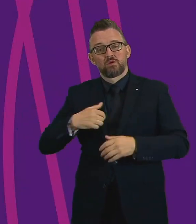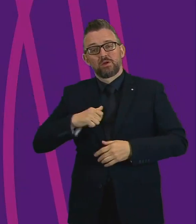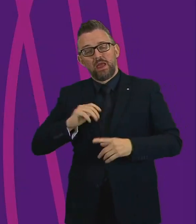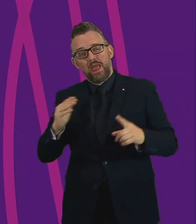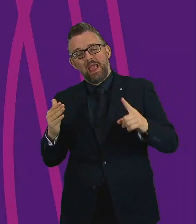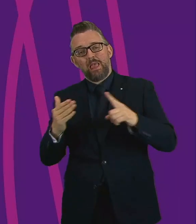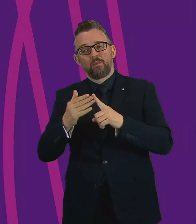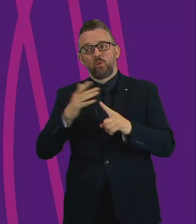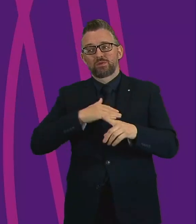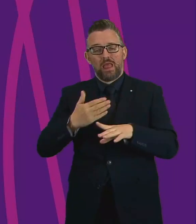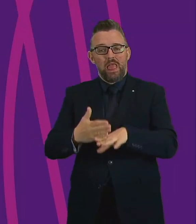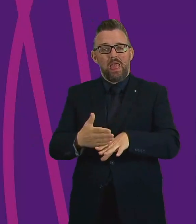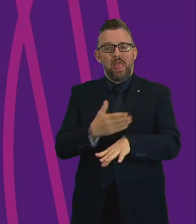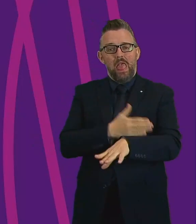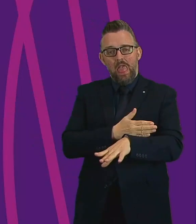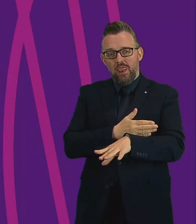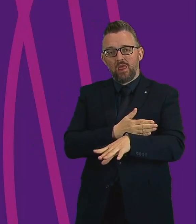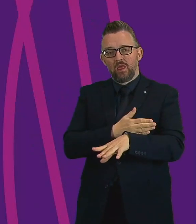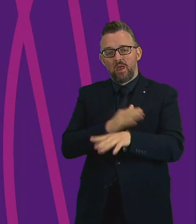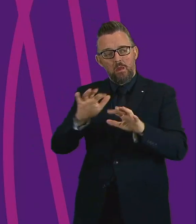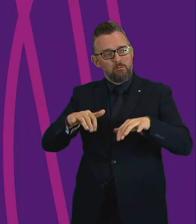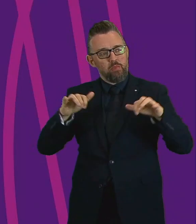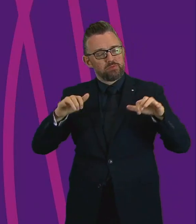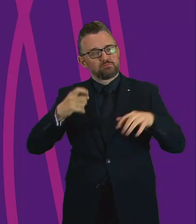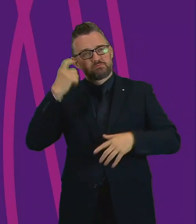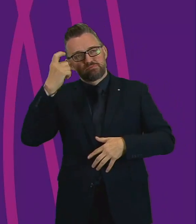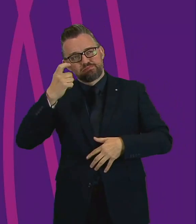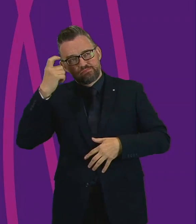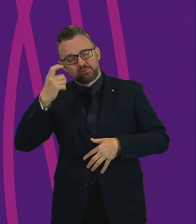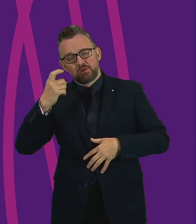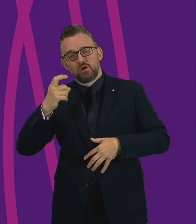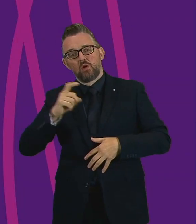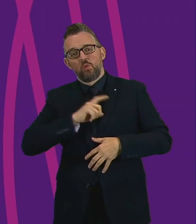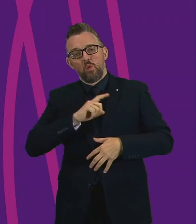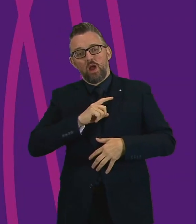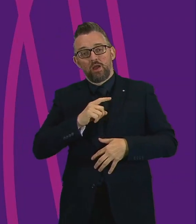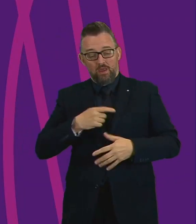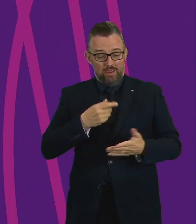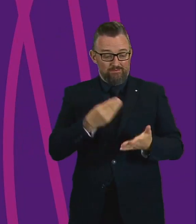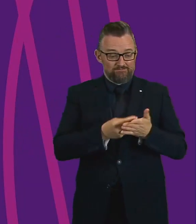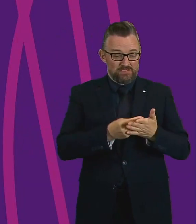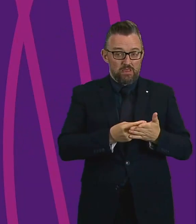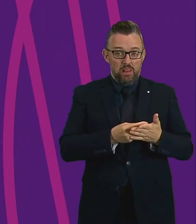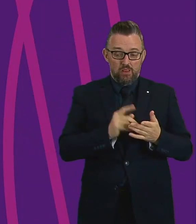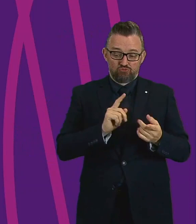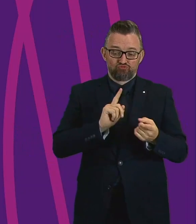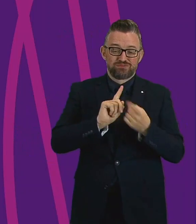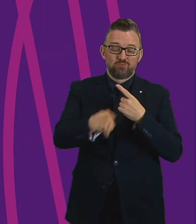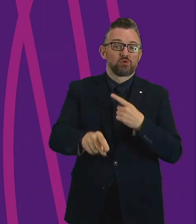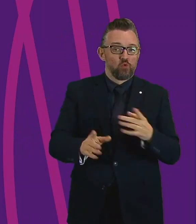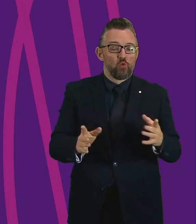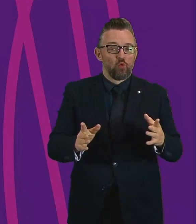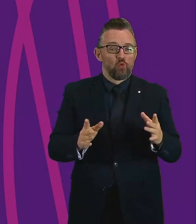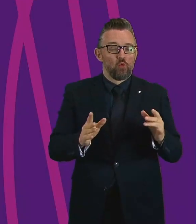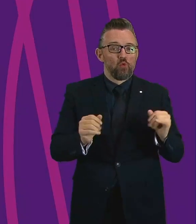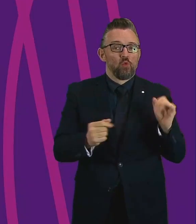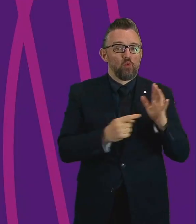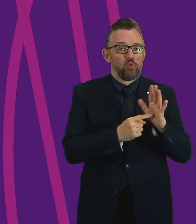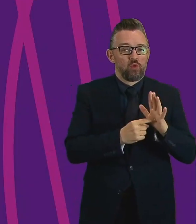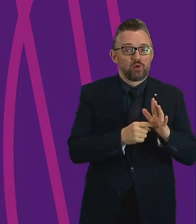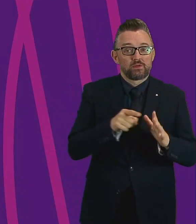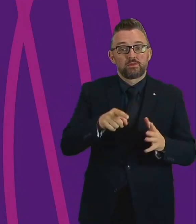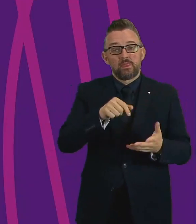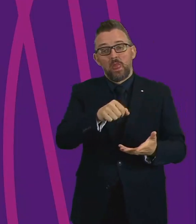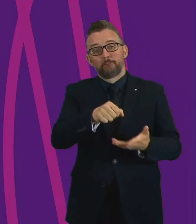early parliamentary consideration given the scale and the pace of our fiscal response. It seeks to amend the Budget